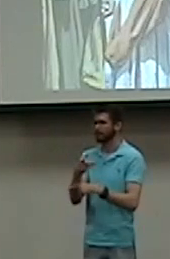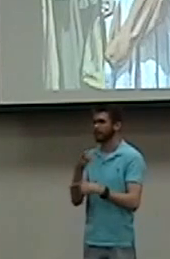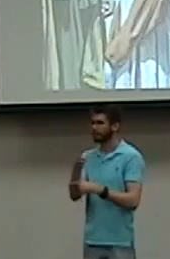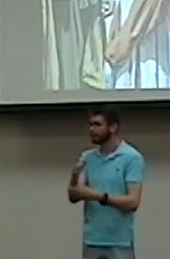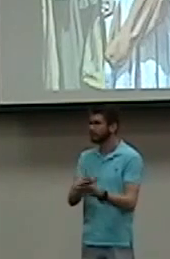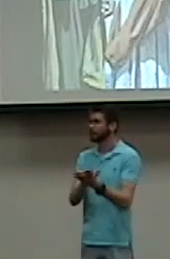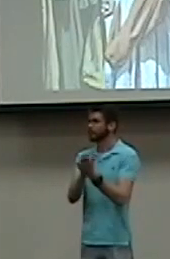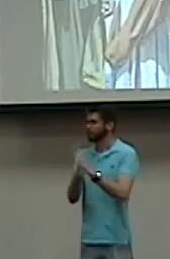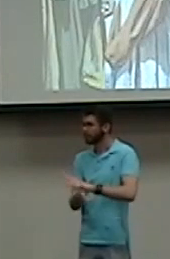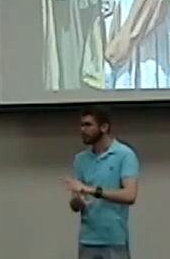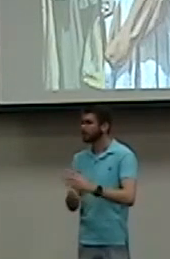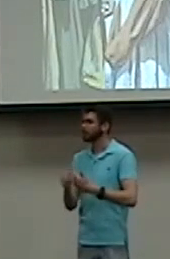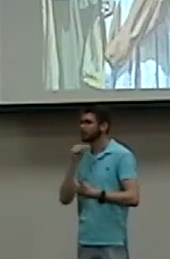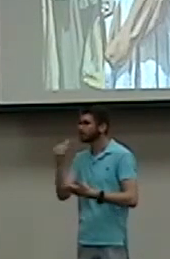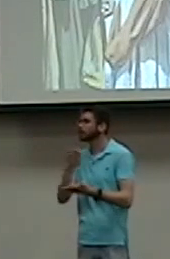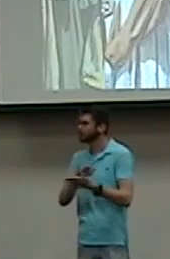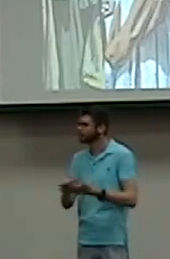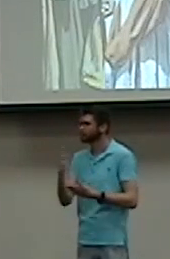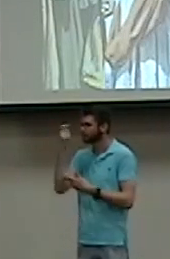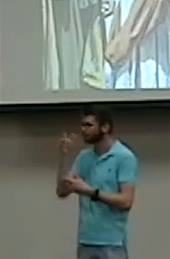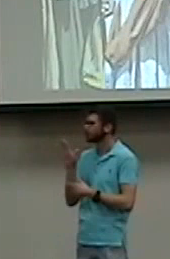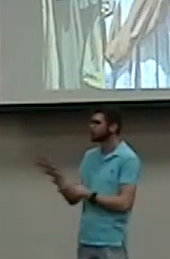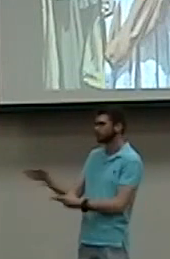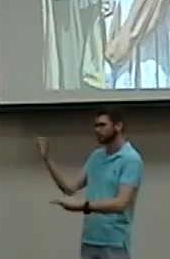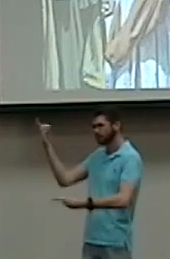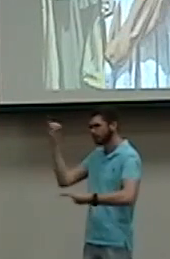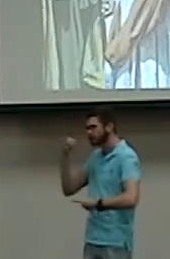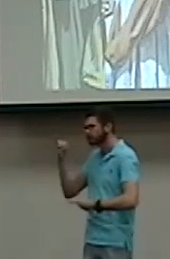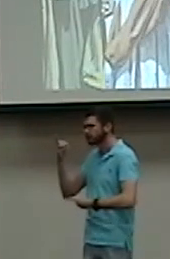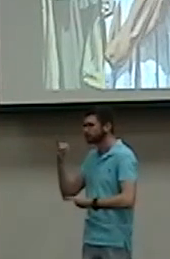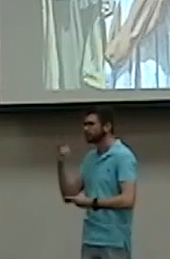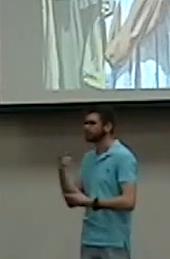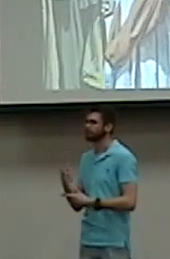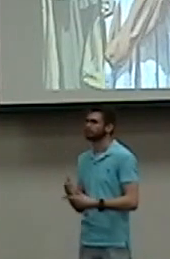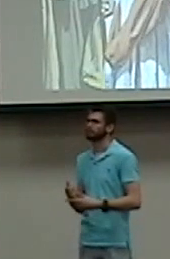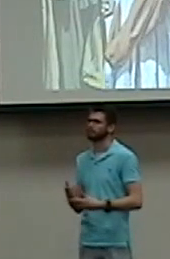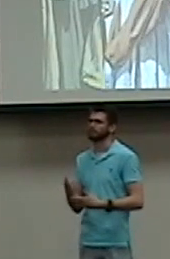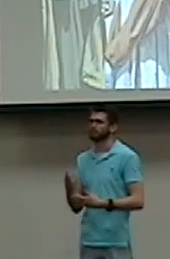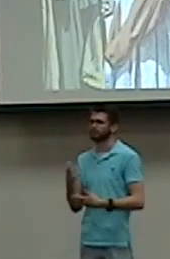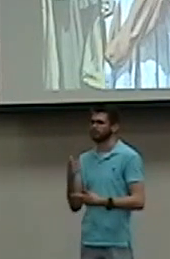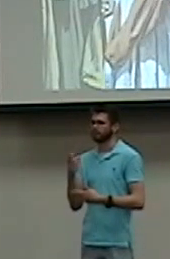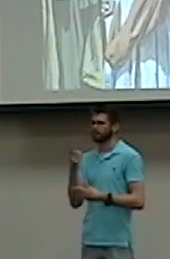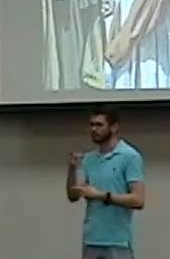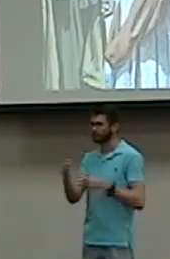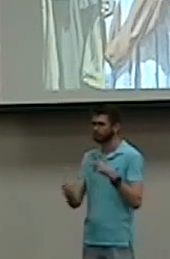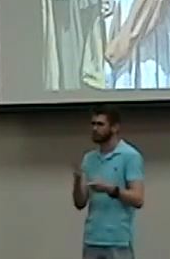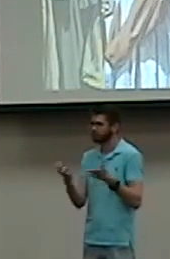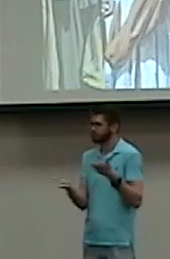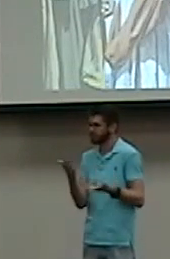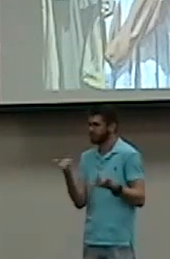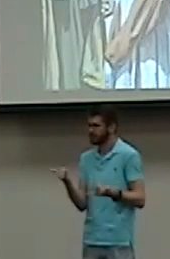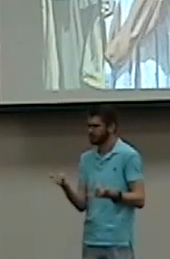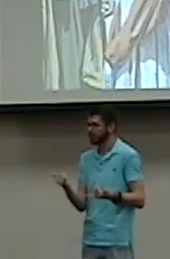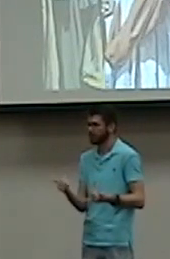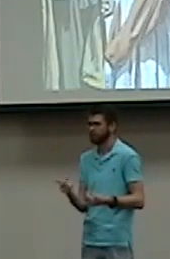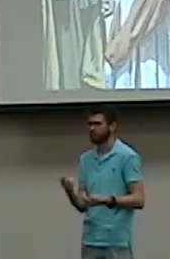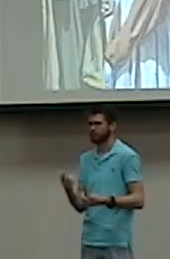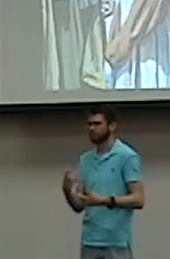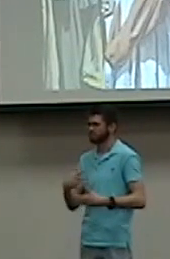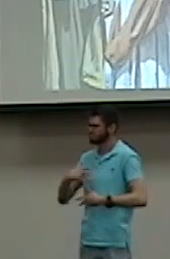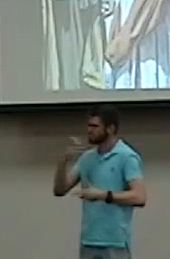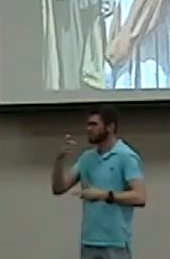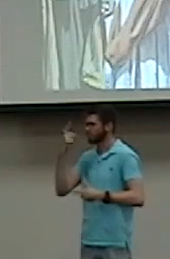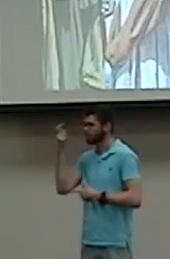were inconvenienced by her condition. They were inconvenienced by the fact that they are now